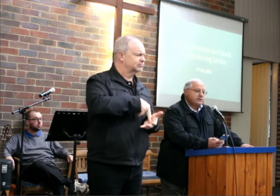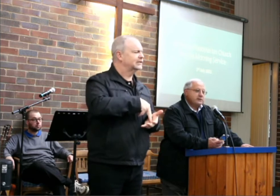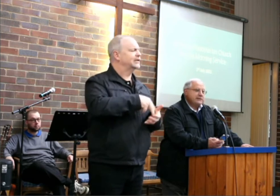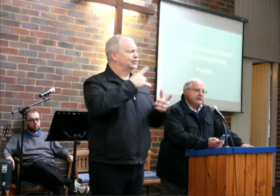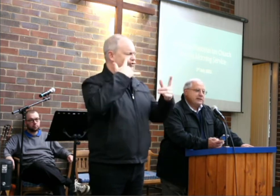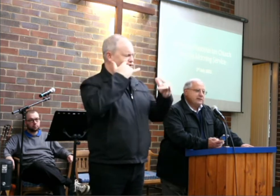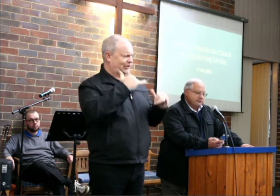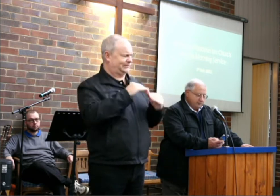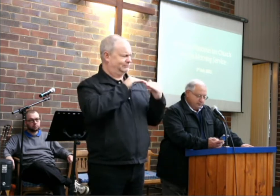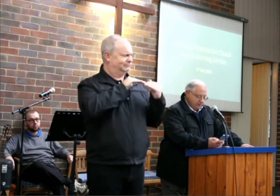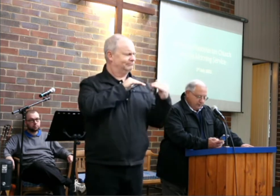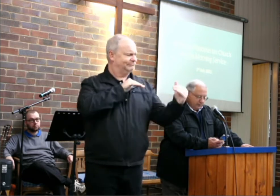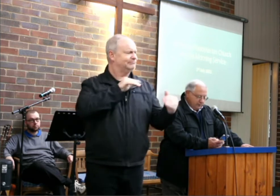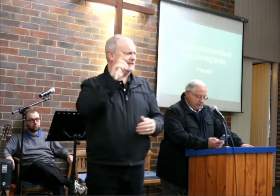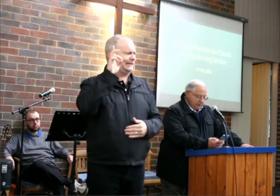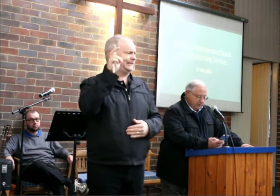just is he.